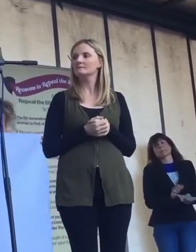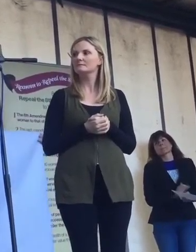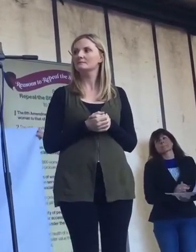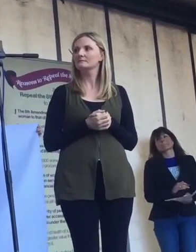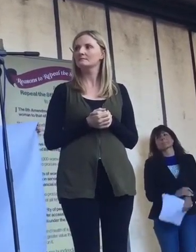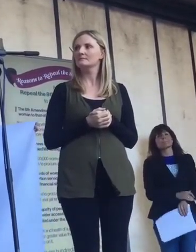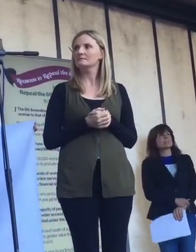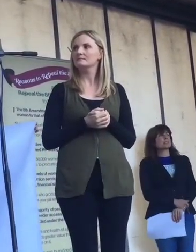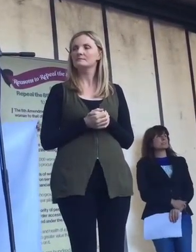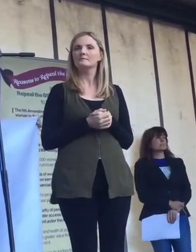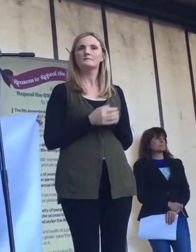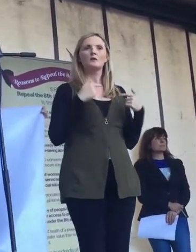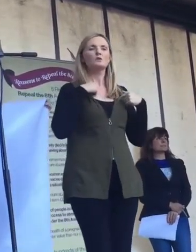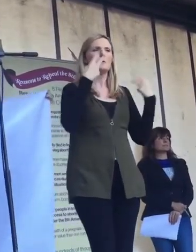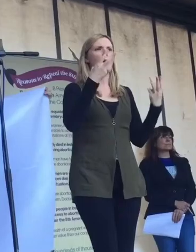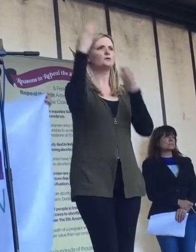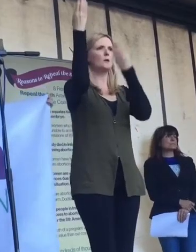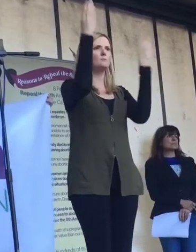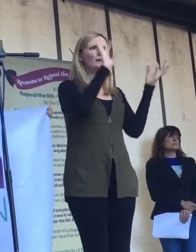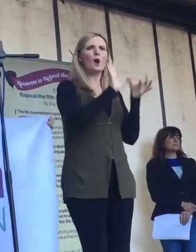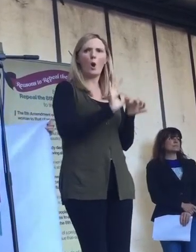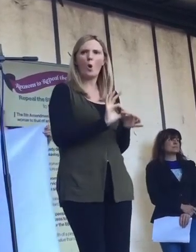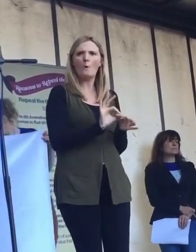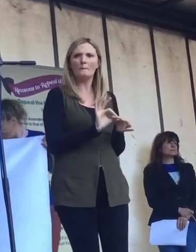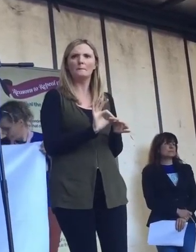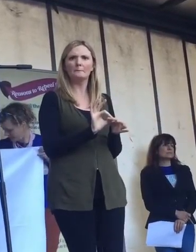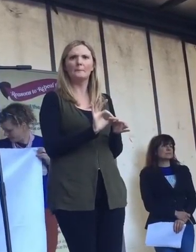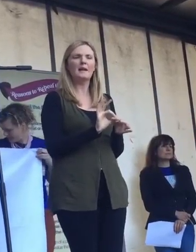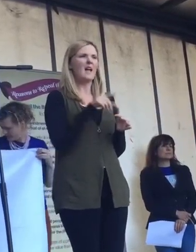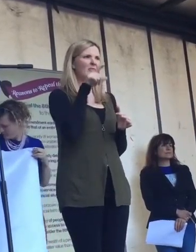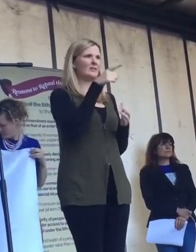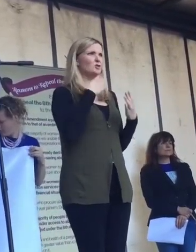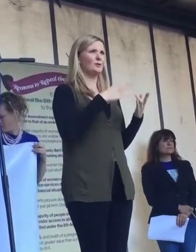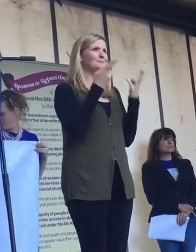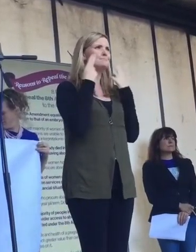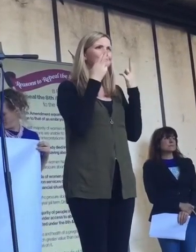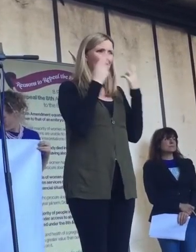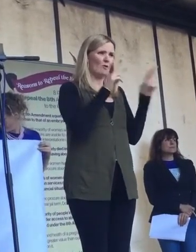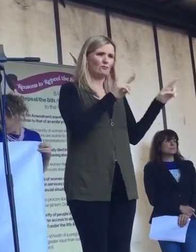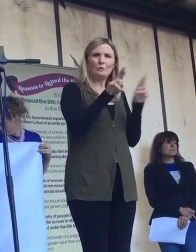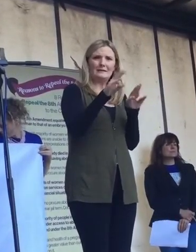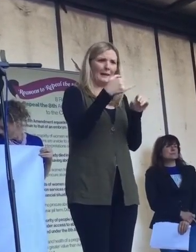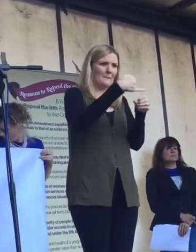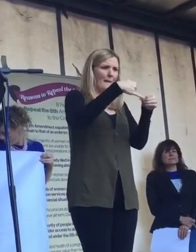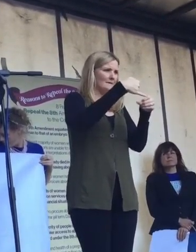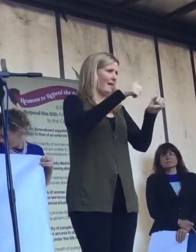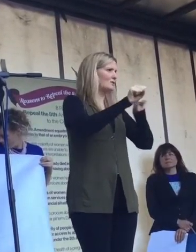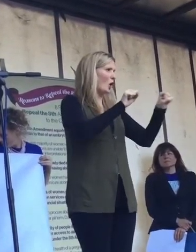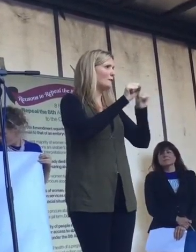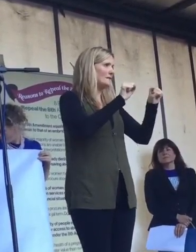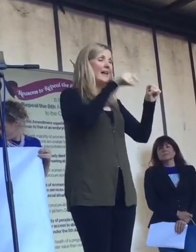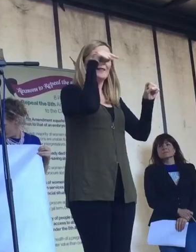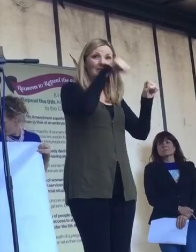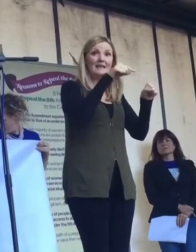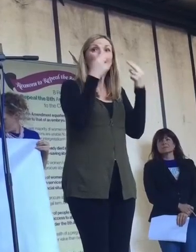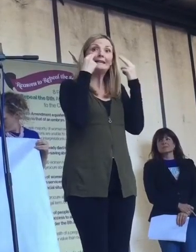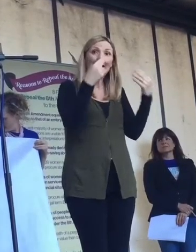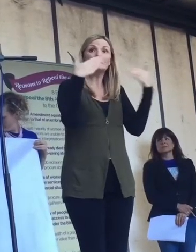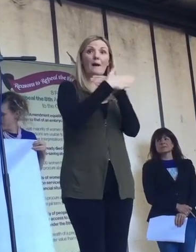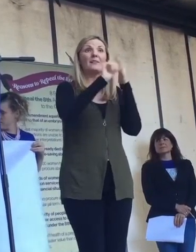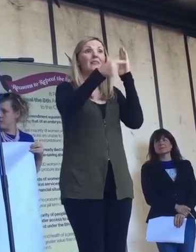To bring home this routine medical service needed by thousands of